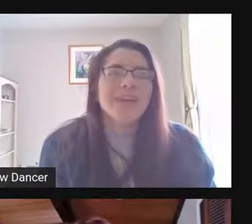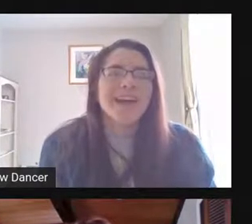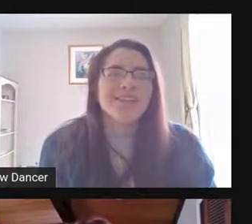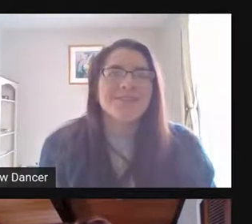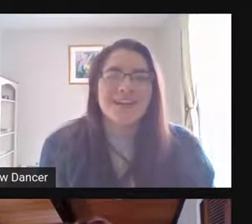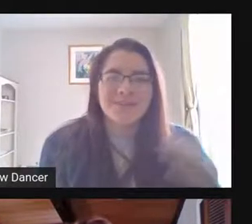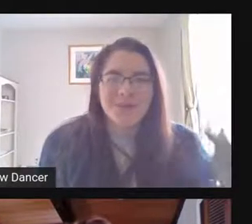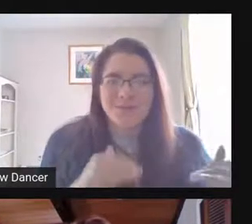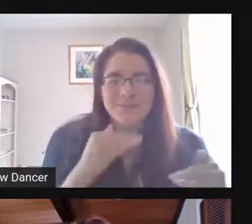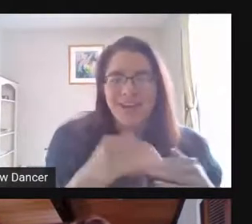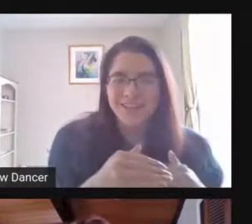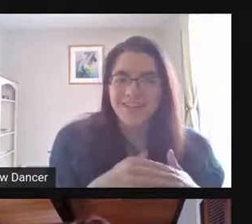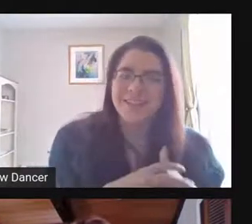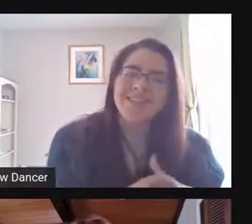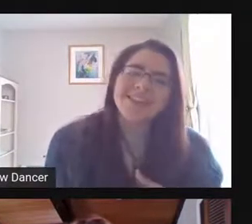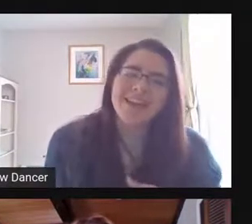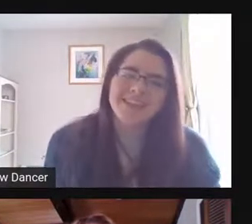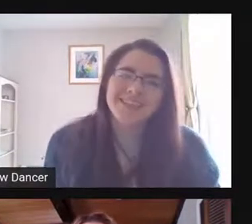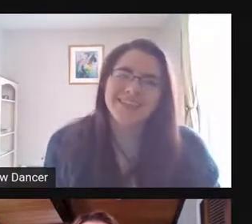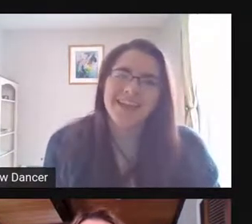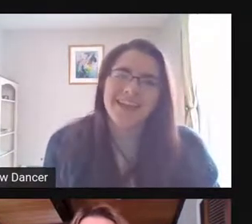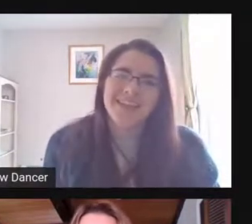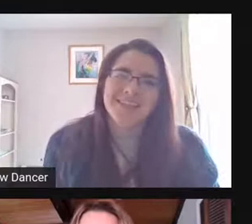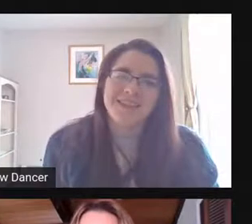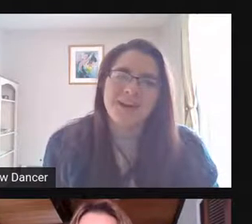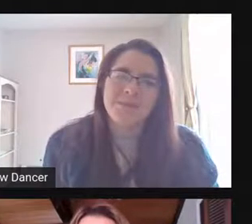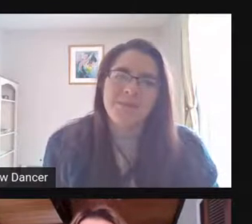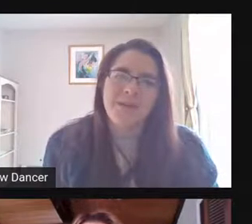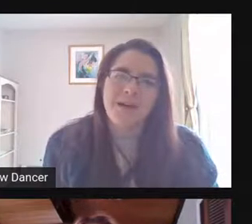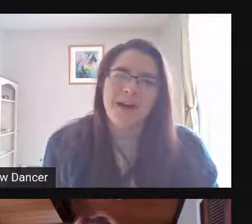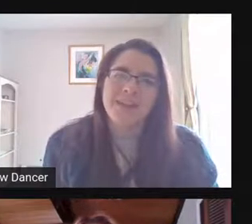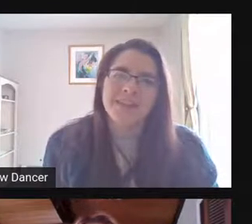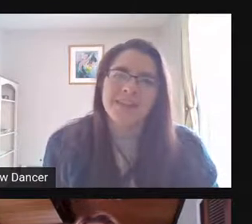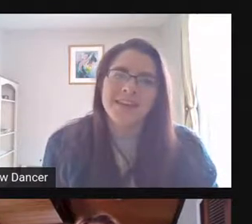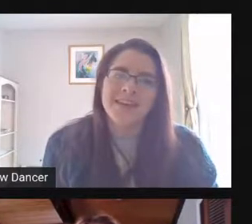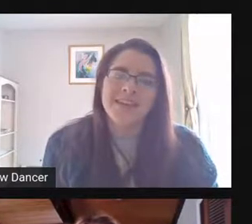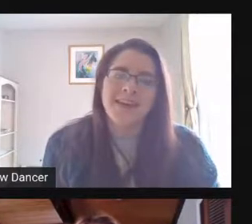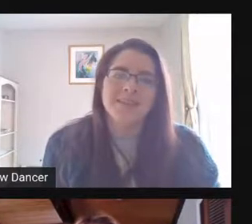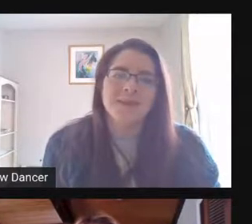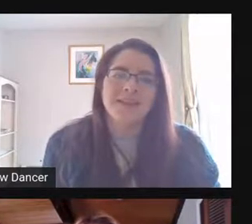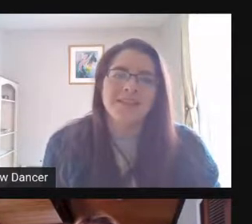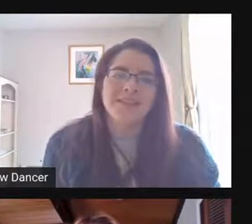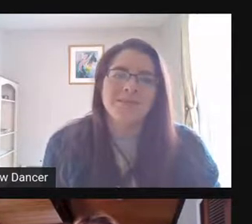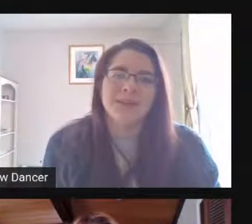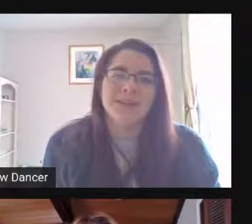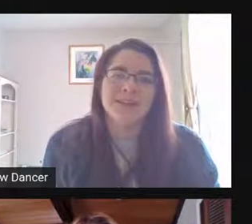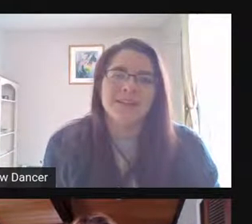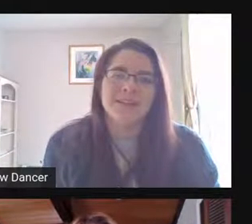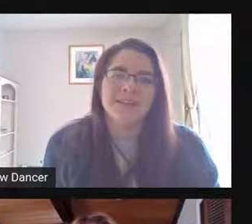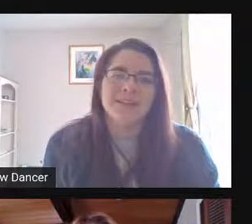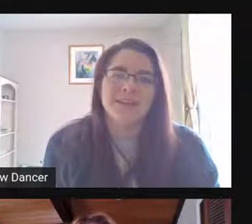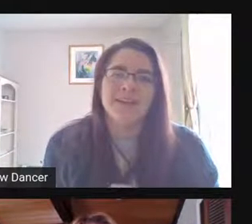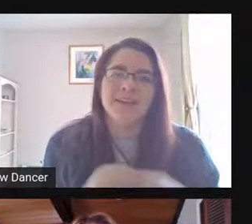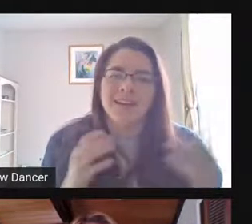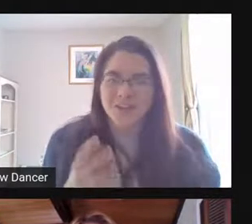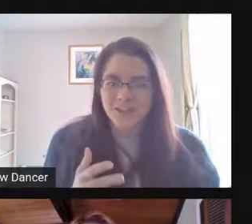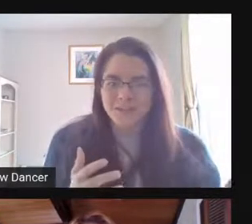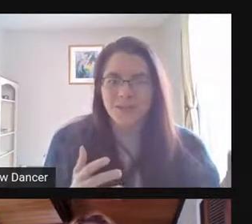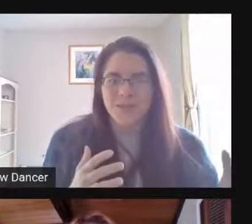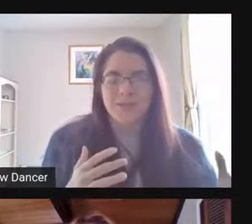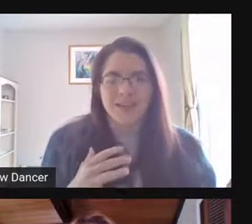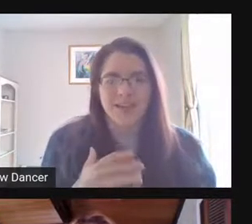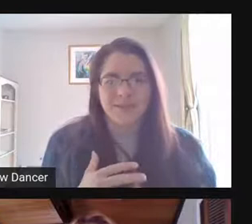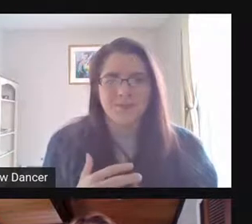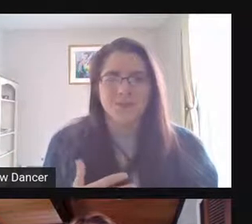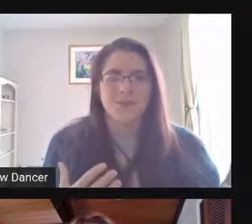So we had to rise above some challenges in this case. And I think in that aspect, it made the